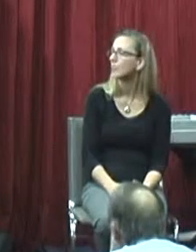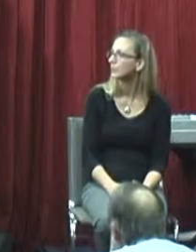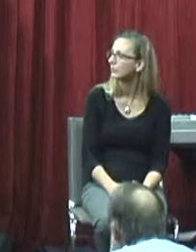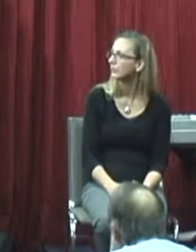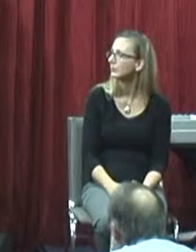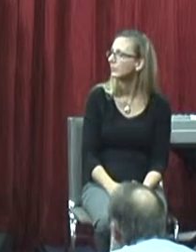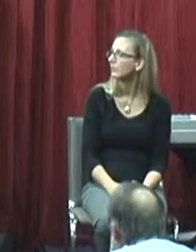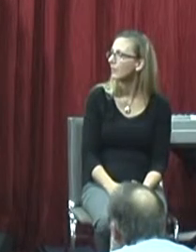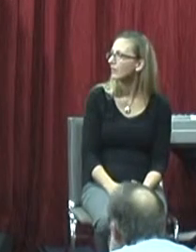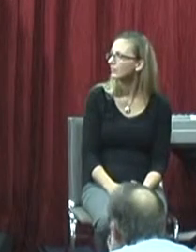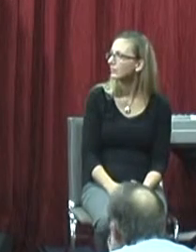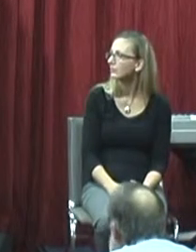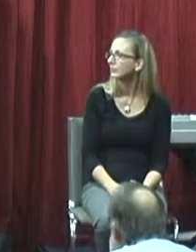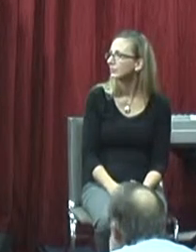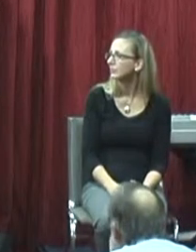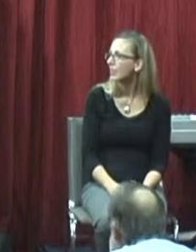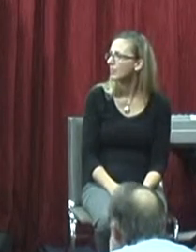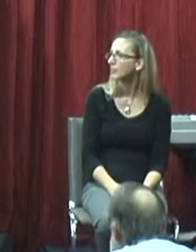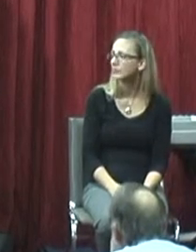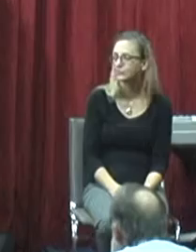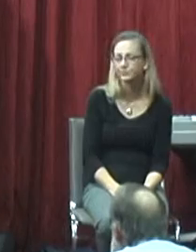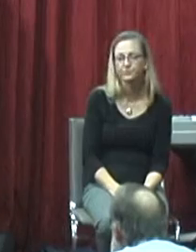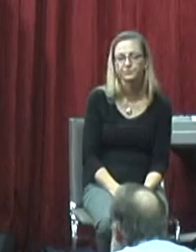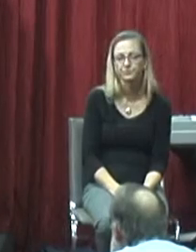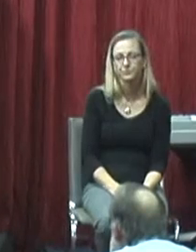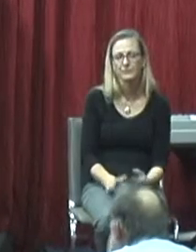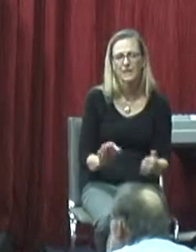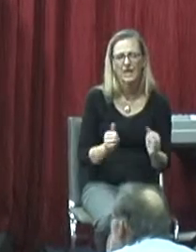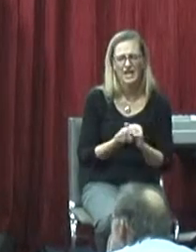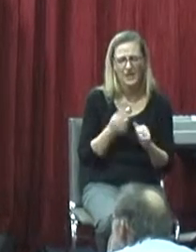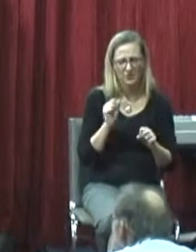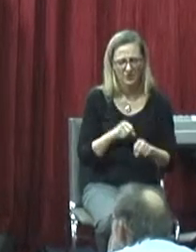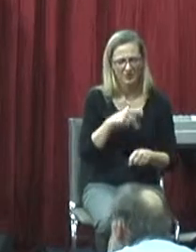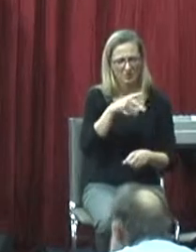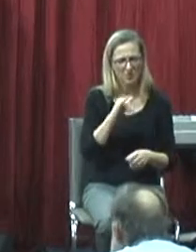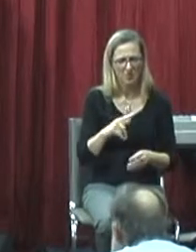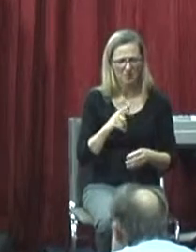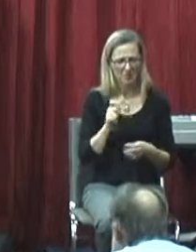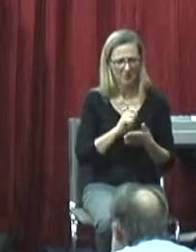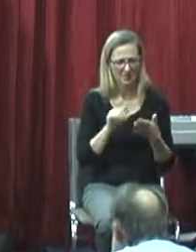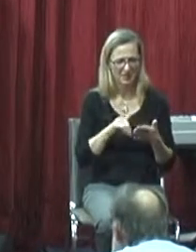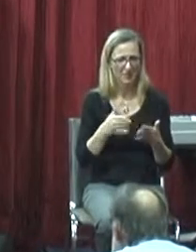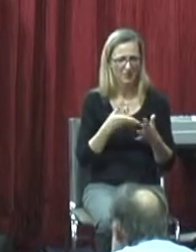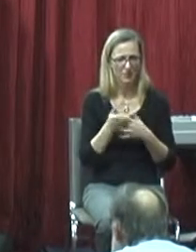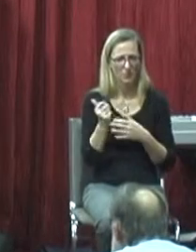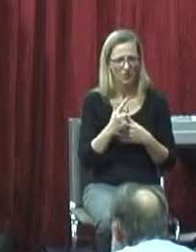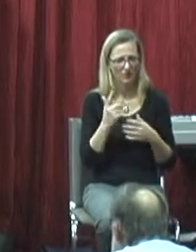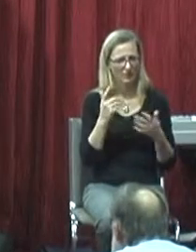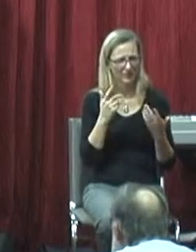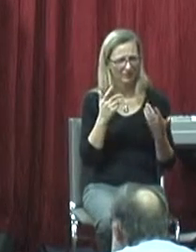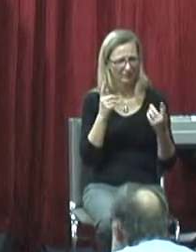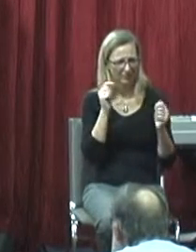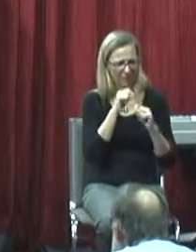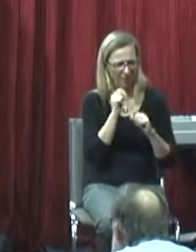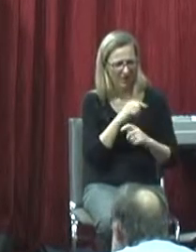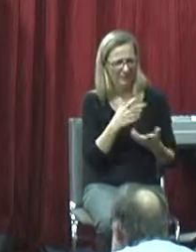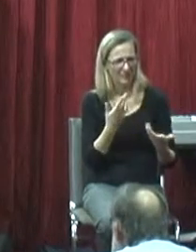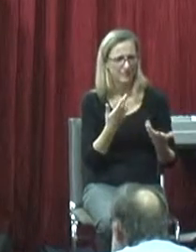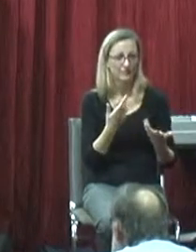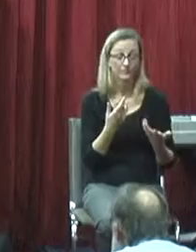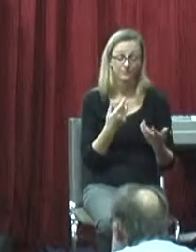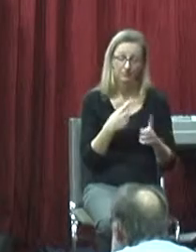could he write that after going through all of those trials? Because he had this attitude of gratitude.